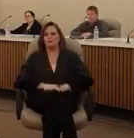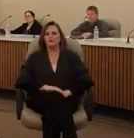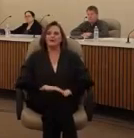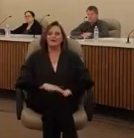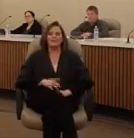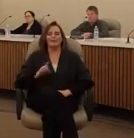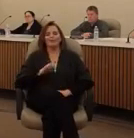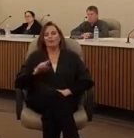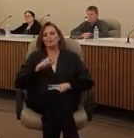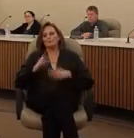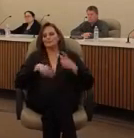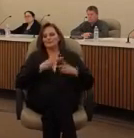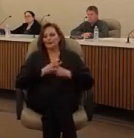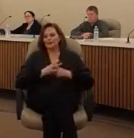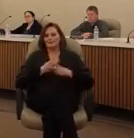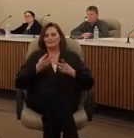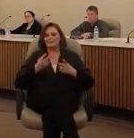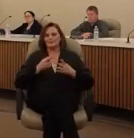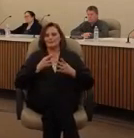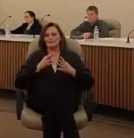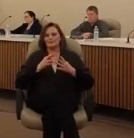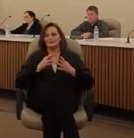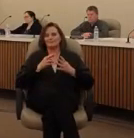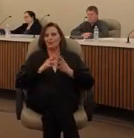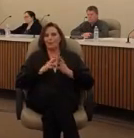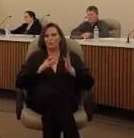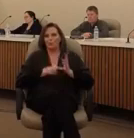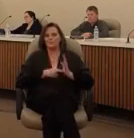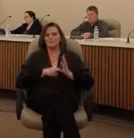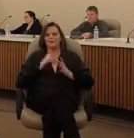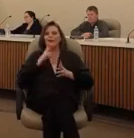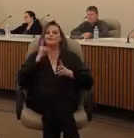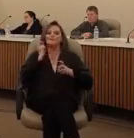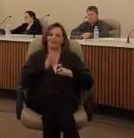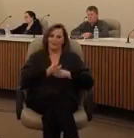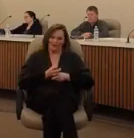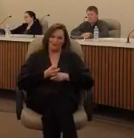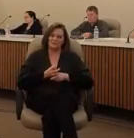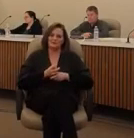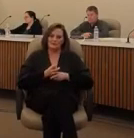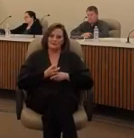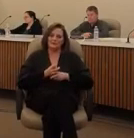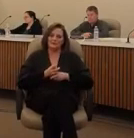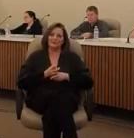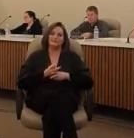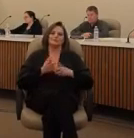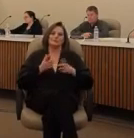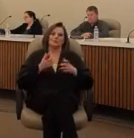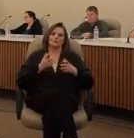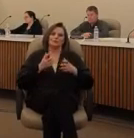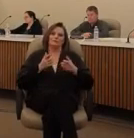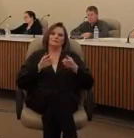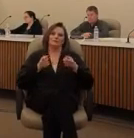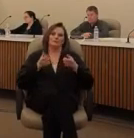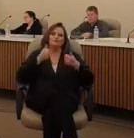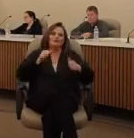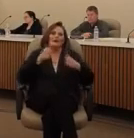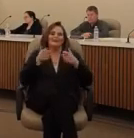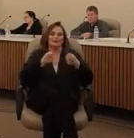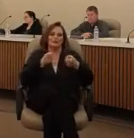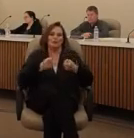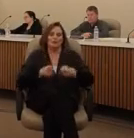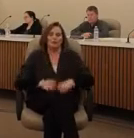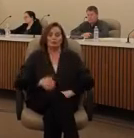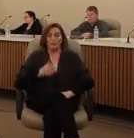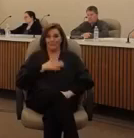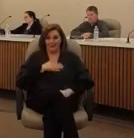those types of conditions are somewhat difficult to put into practice. So my suggestion